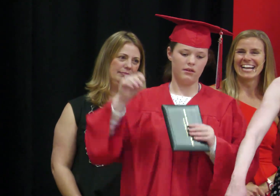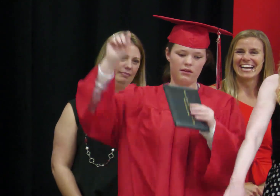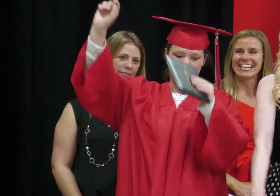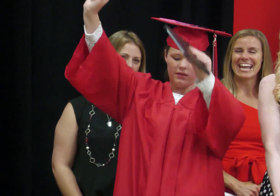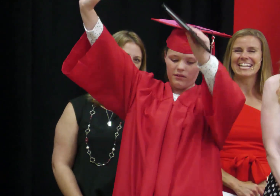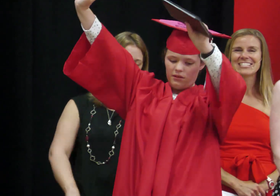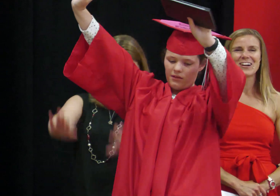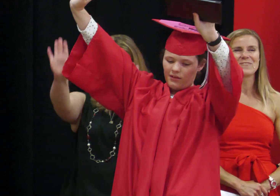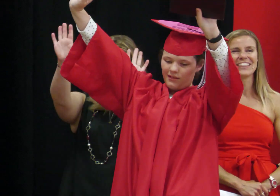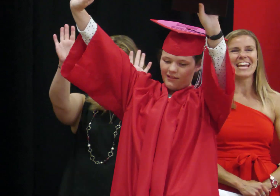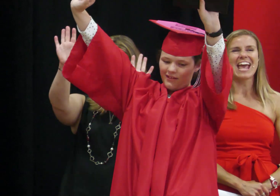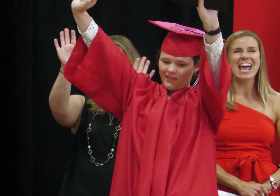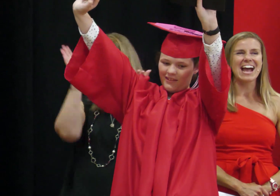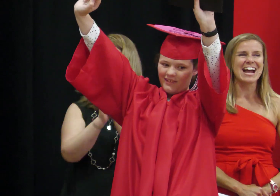Your hands are up in the air.